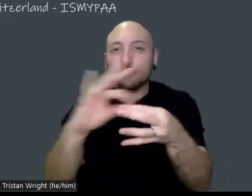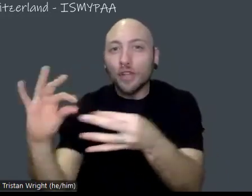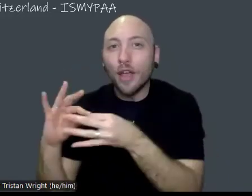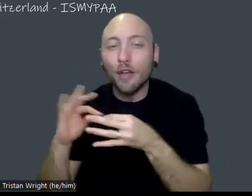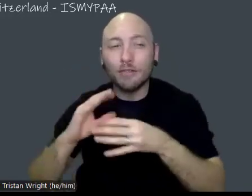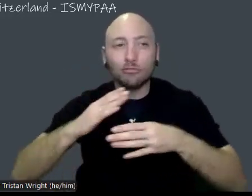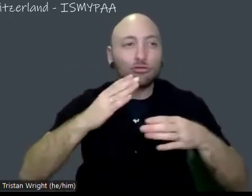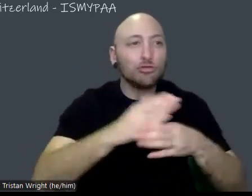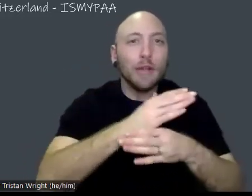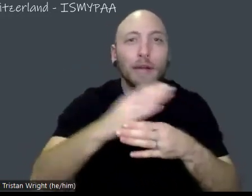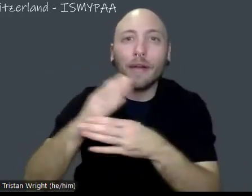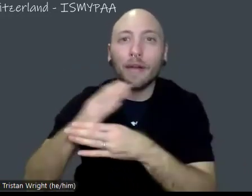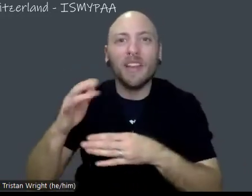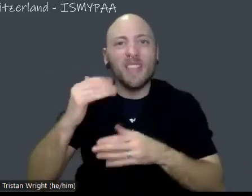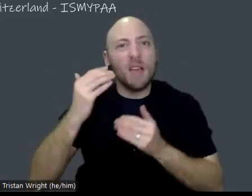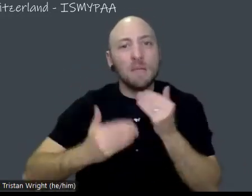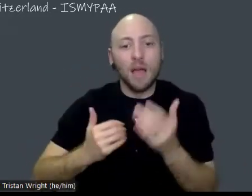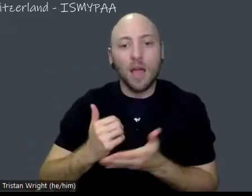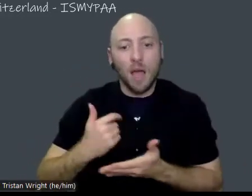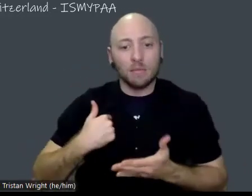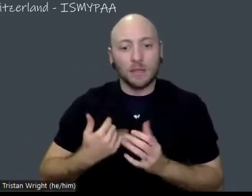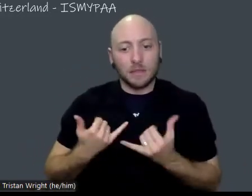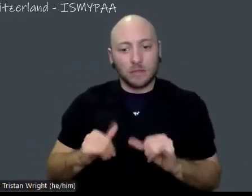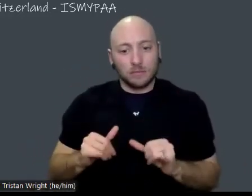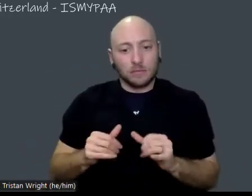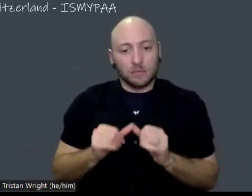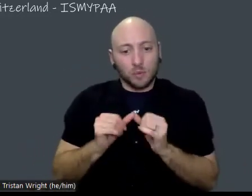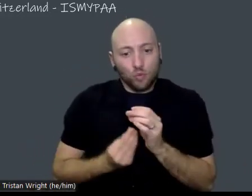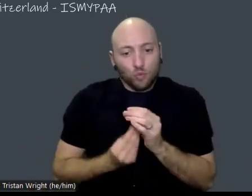can grow and still continue to progress, because